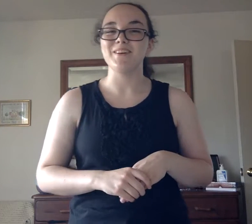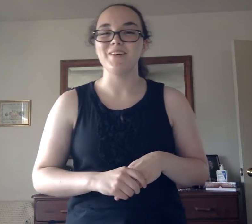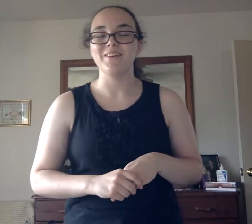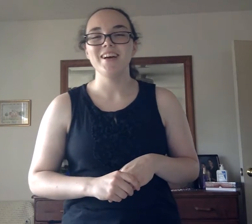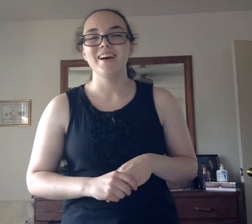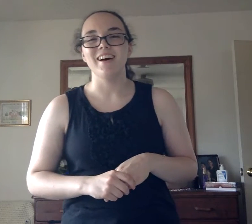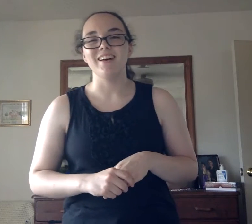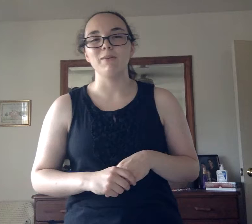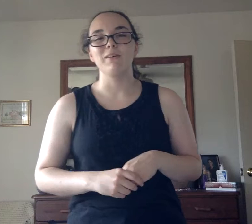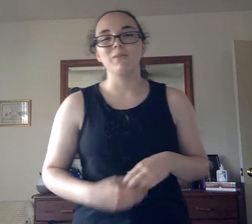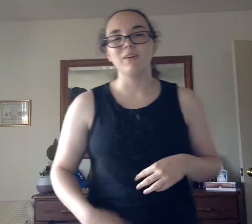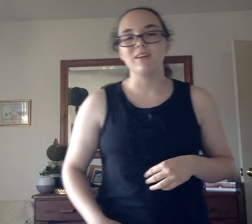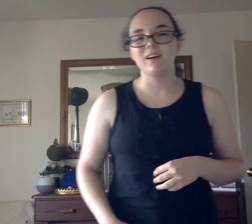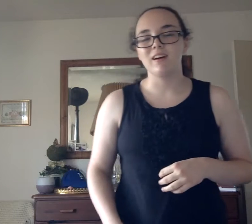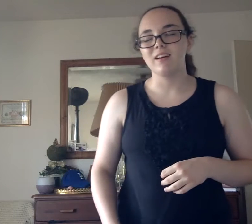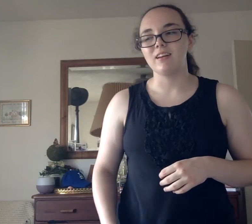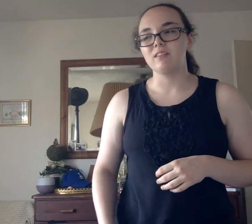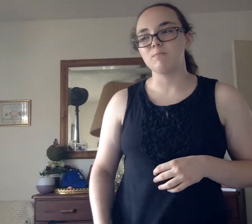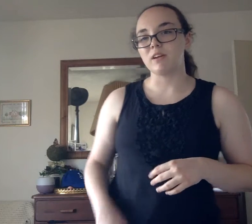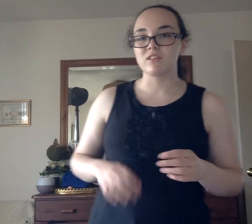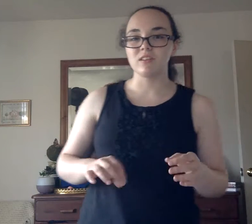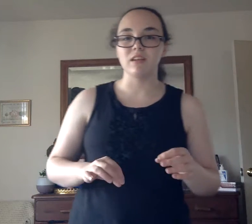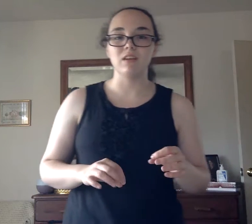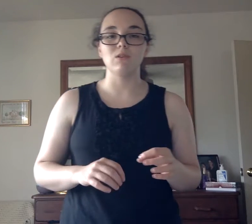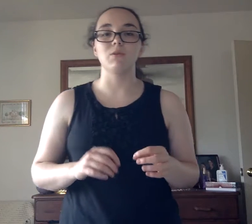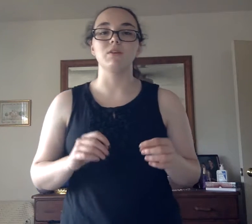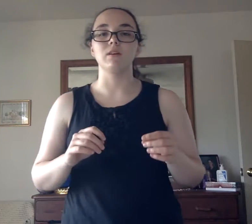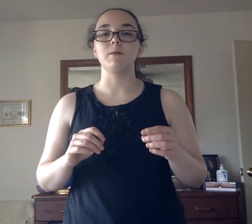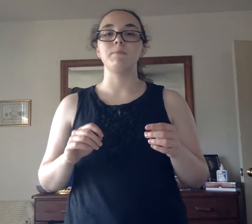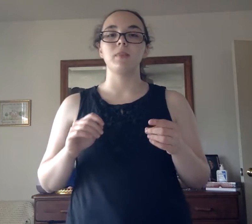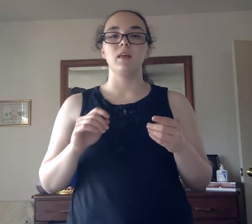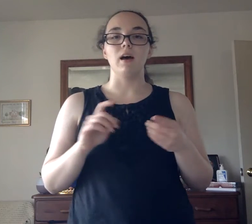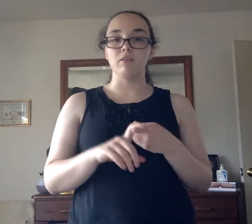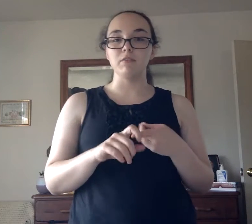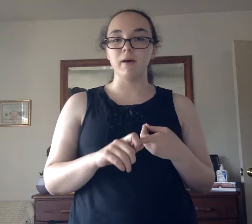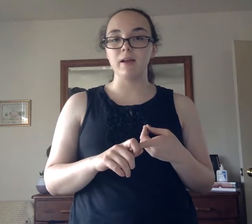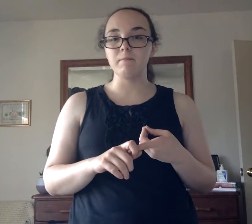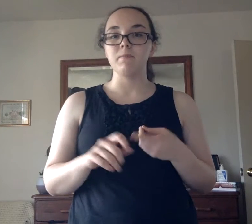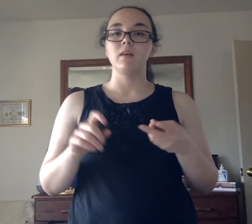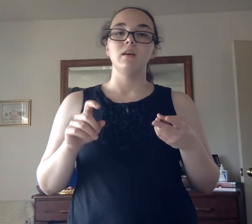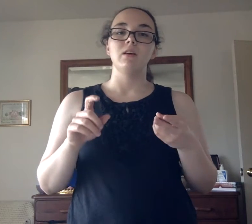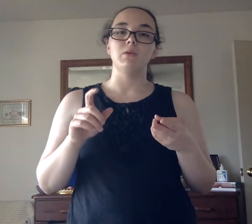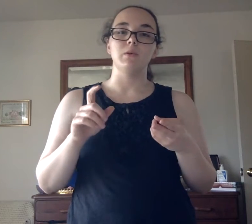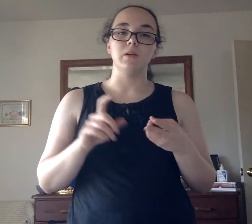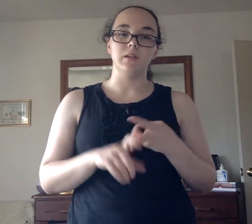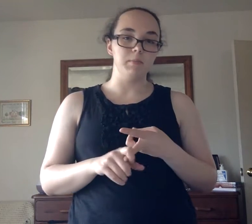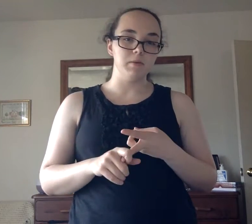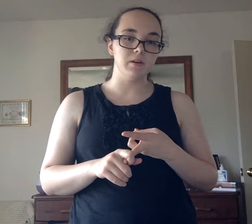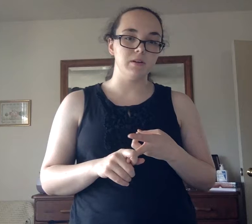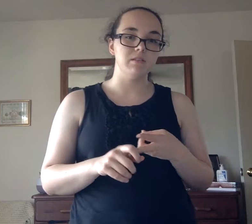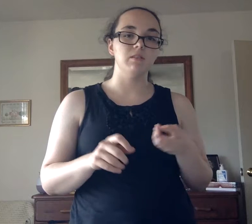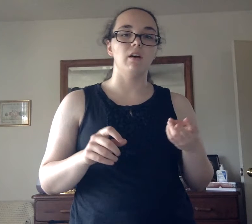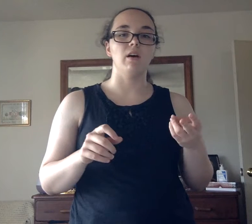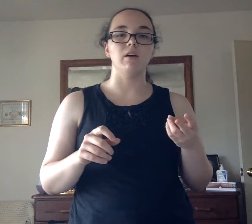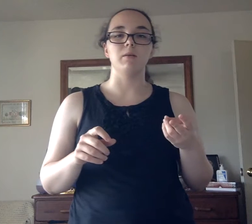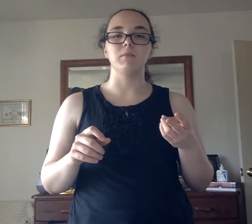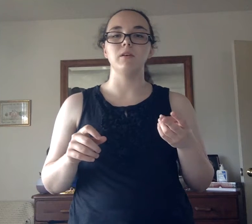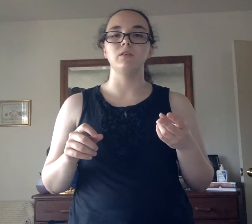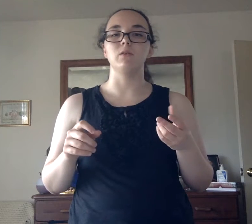So you want to work on especially your alphabet, your numbers,